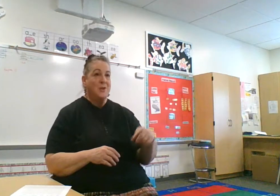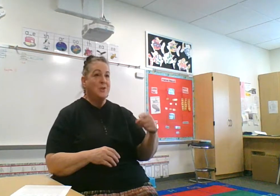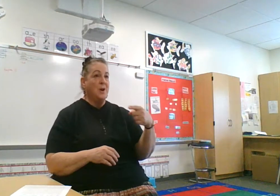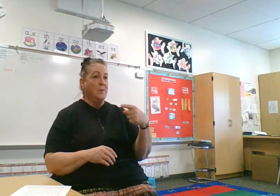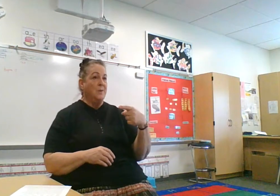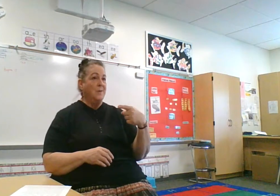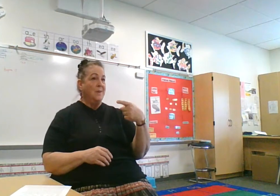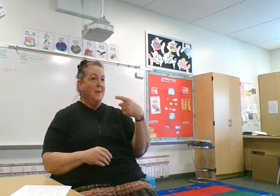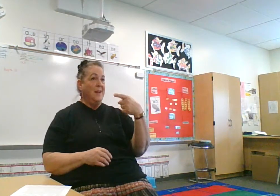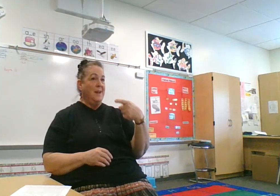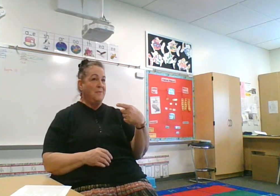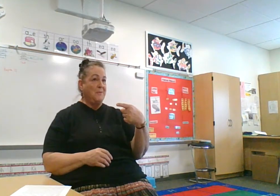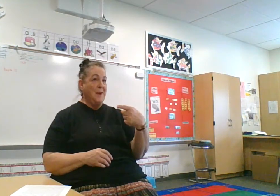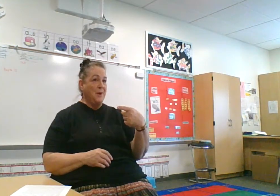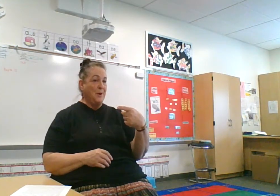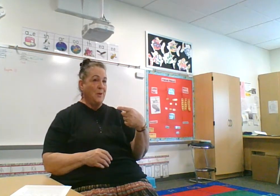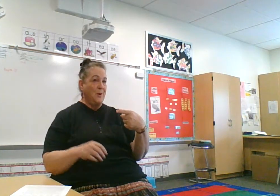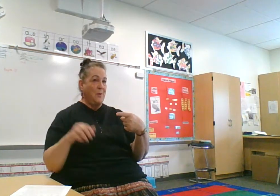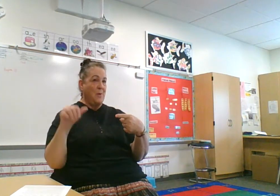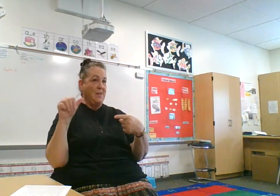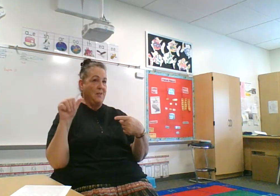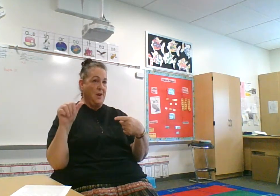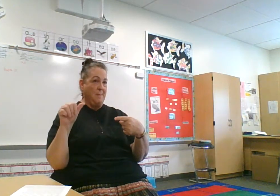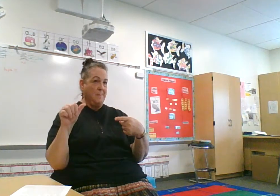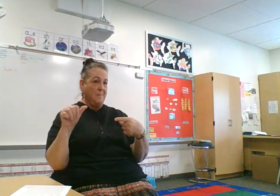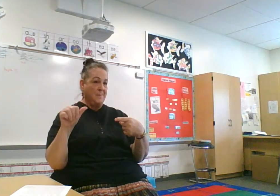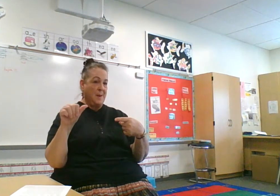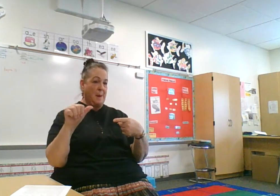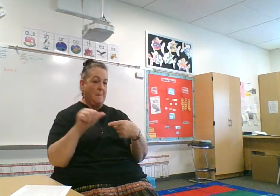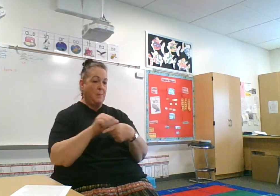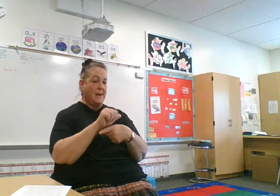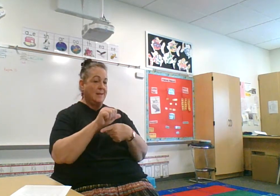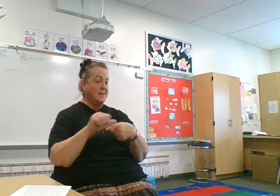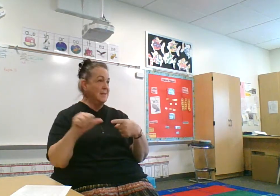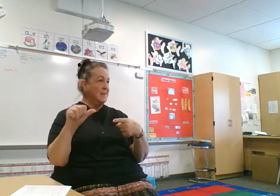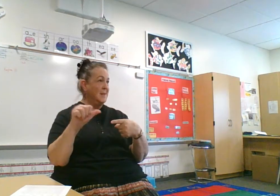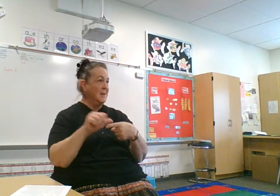so left finger, right thumb. Practice.